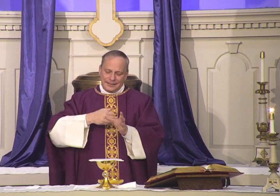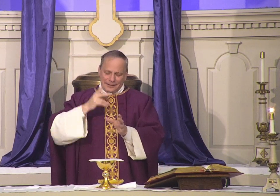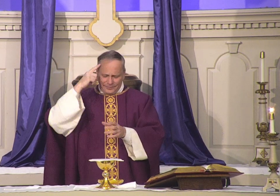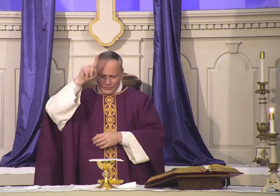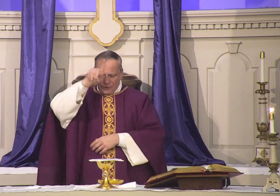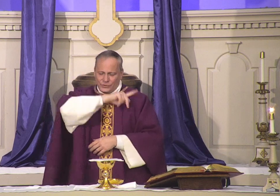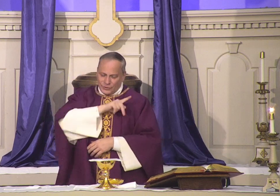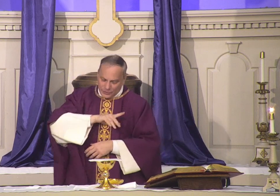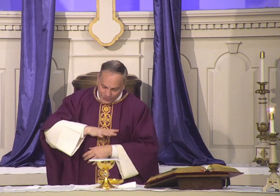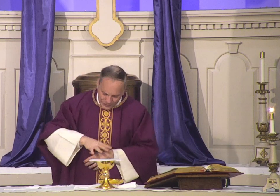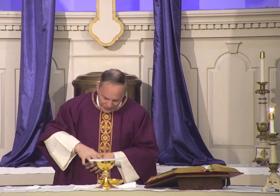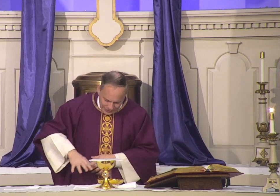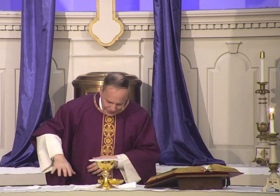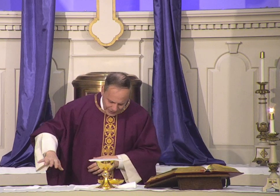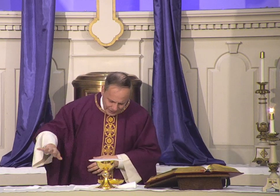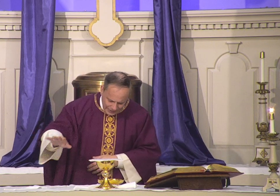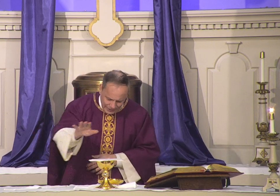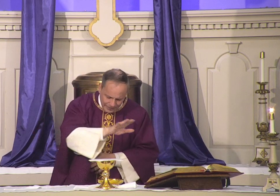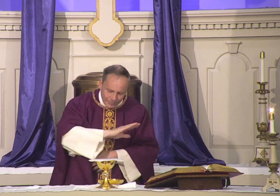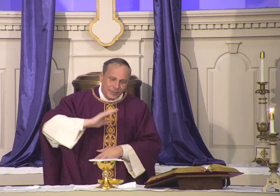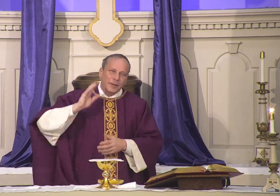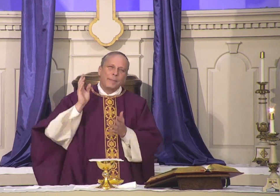Christ.